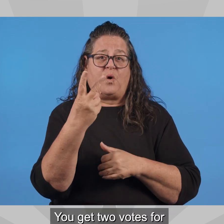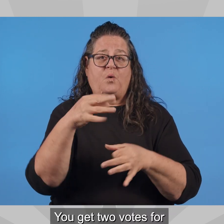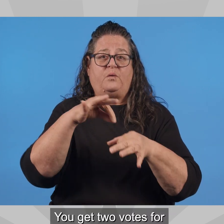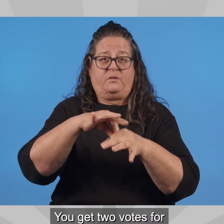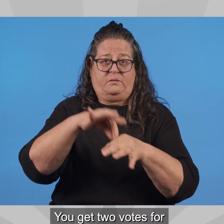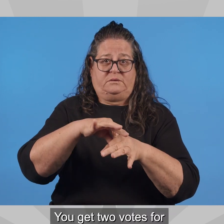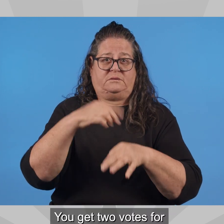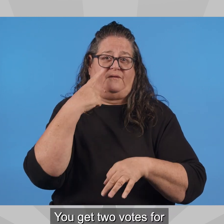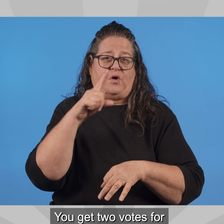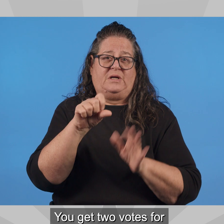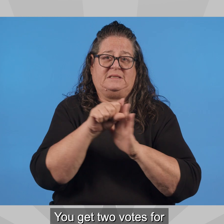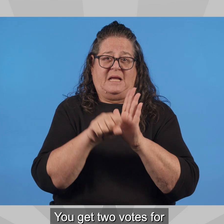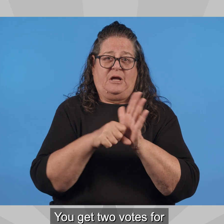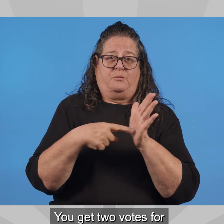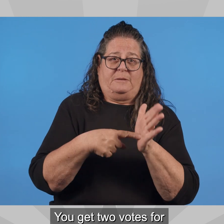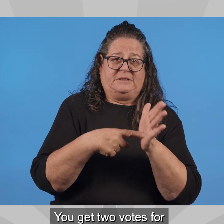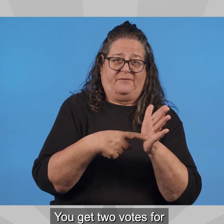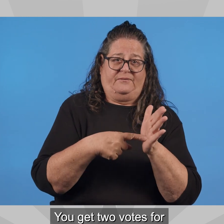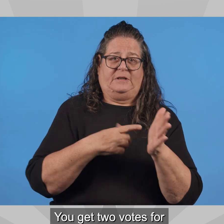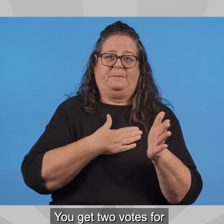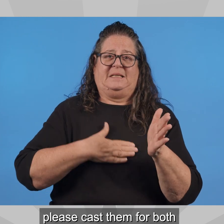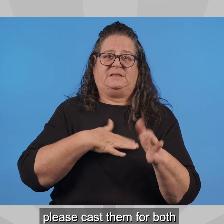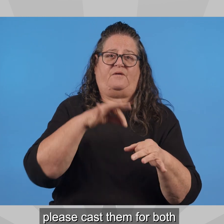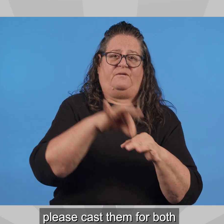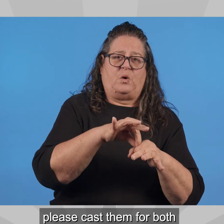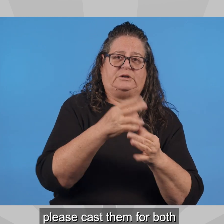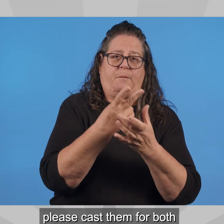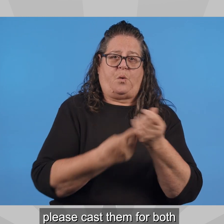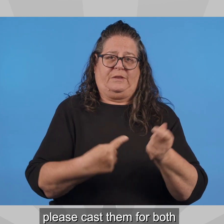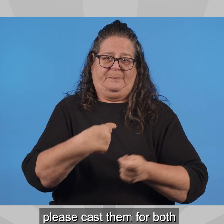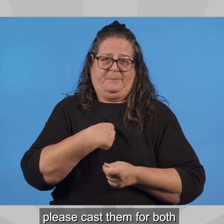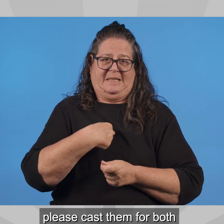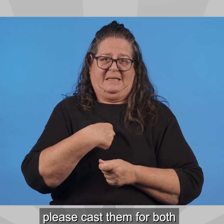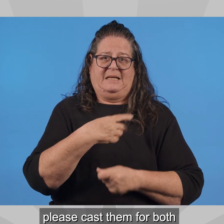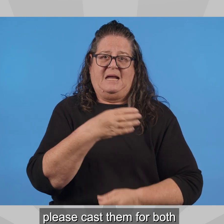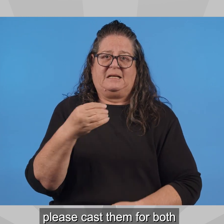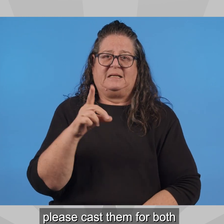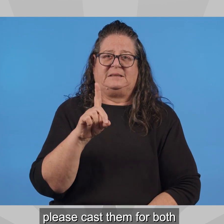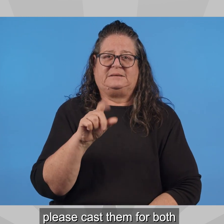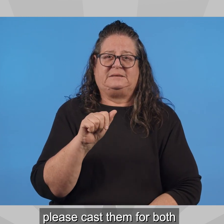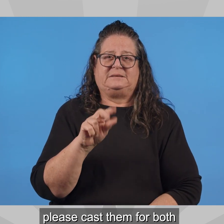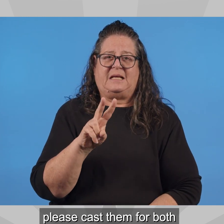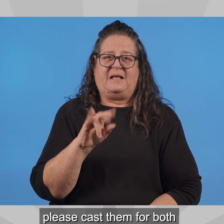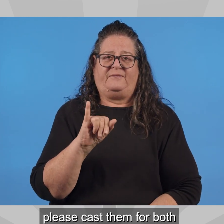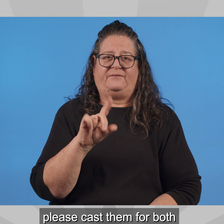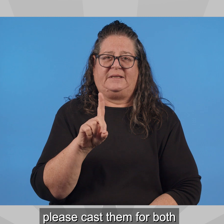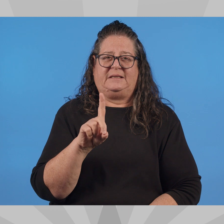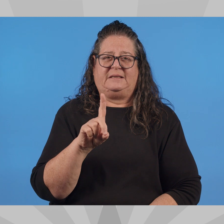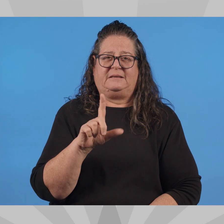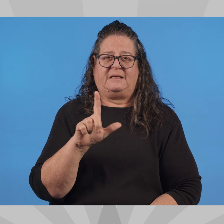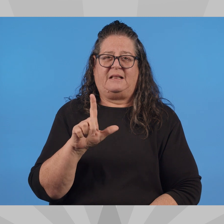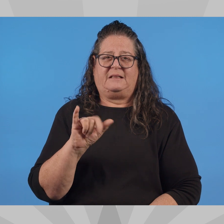You get 2 votes for state representative. Please cast them for both me and David